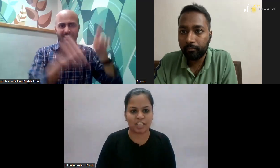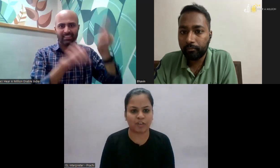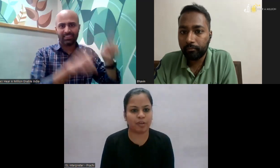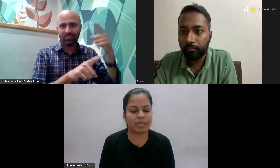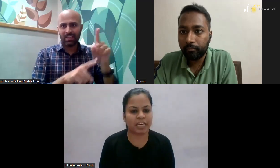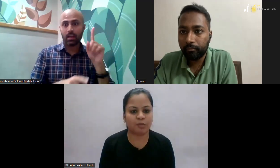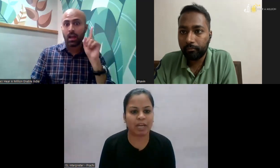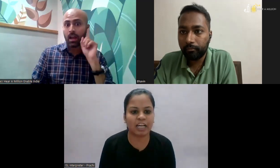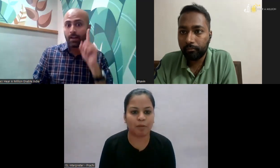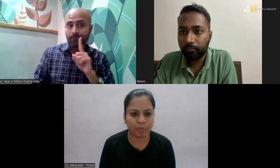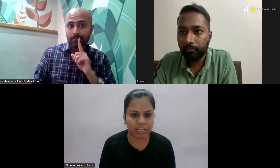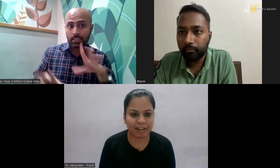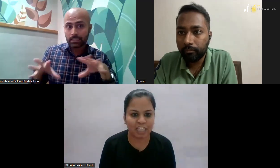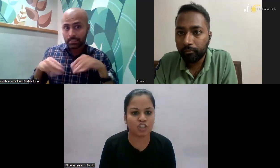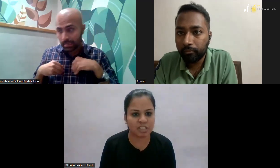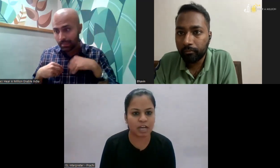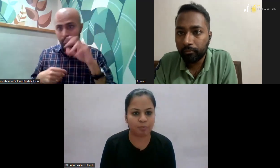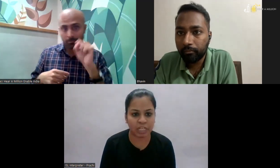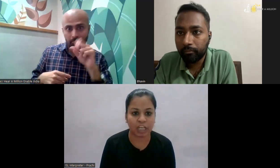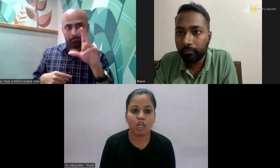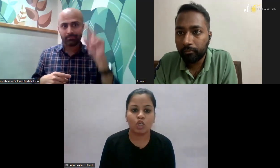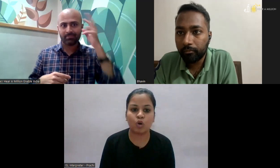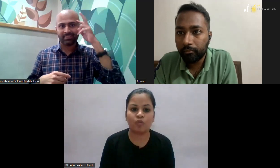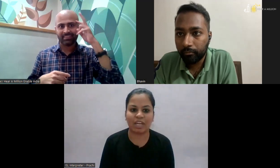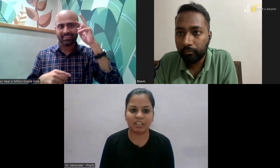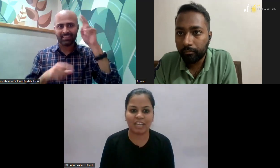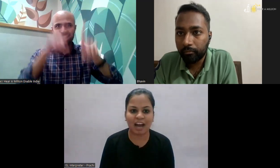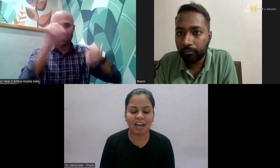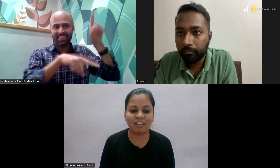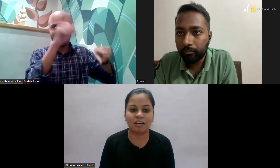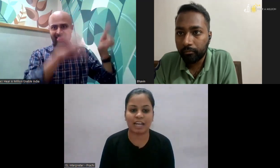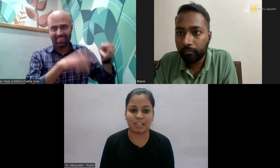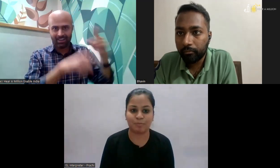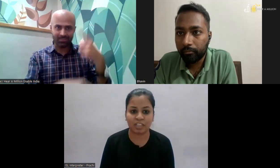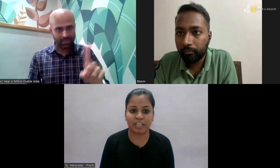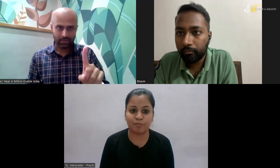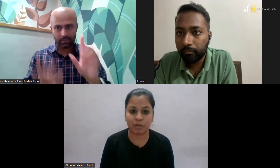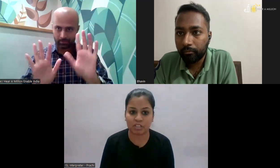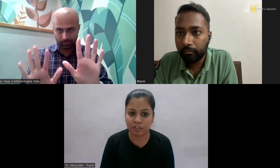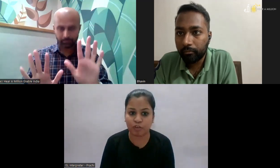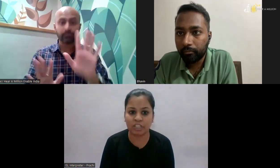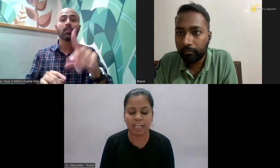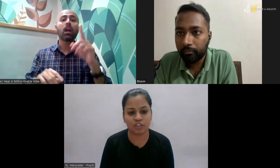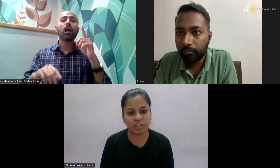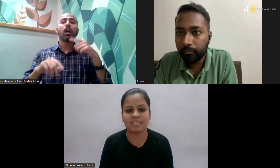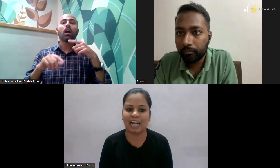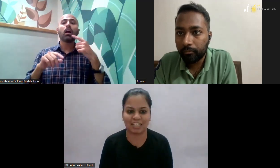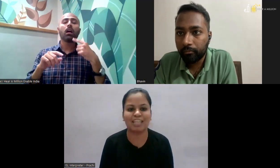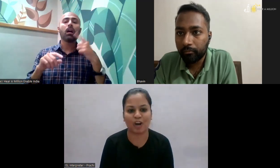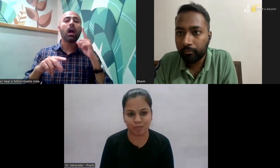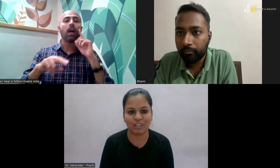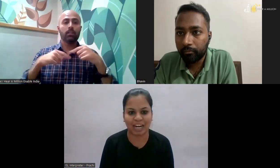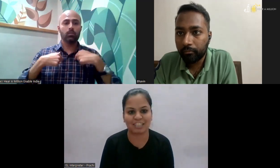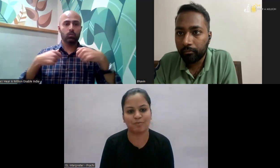This decision will be taken by the company, right? Insurance company. So whether they are accepting the deaf person for the insurance, that